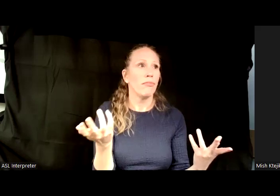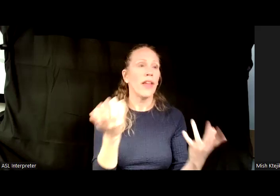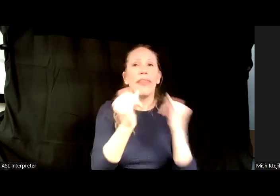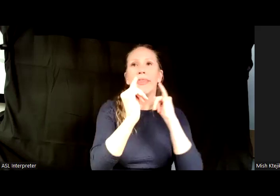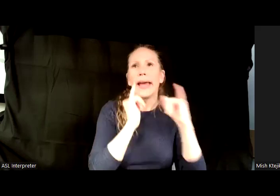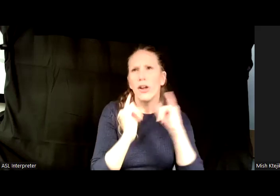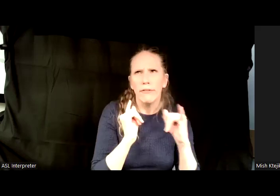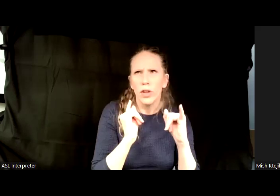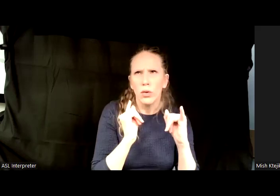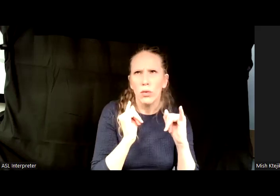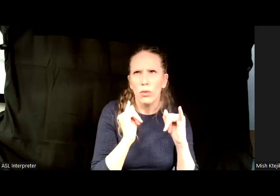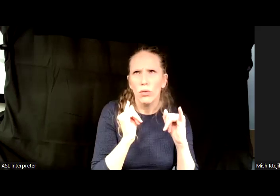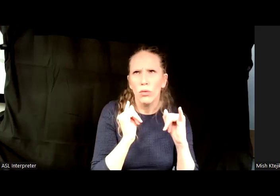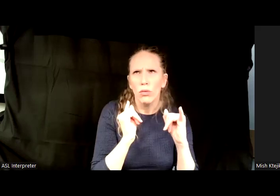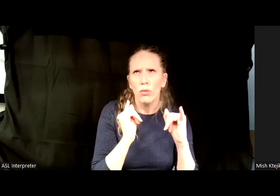interview.